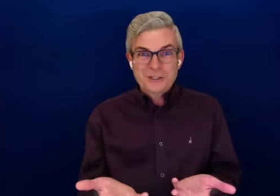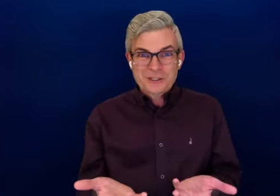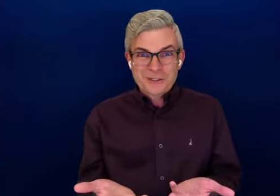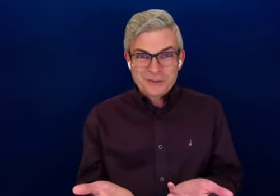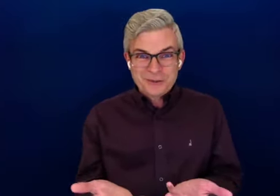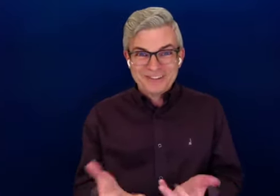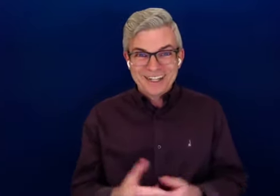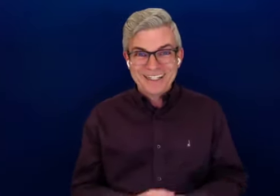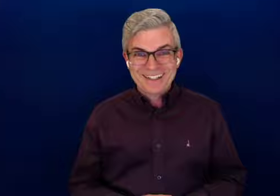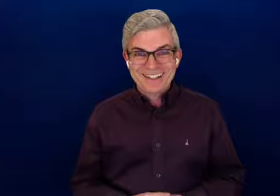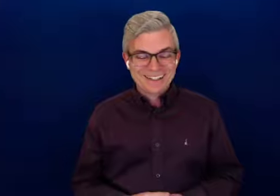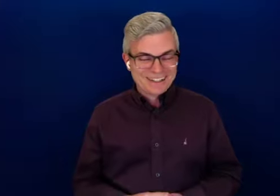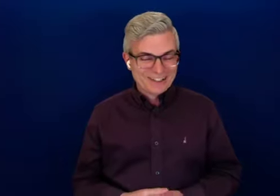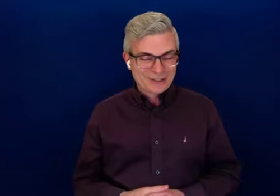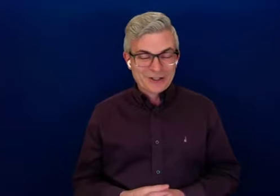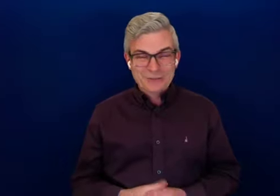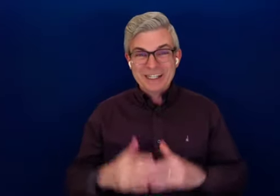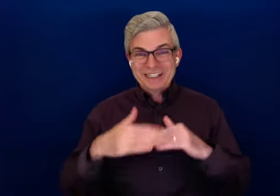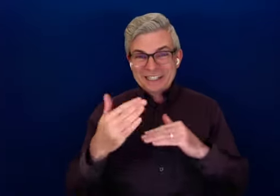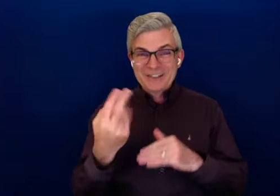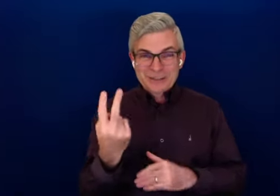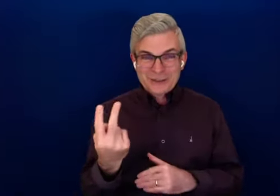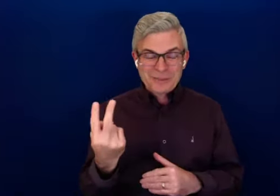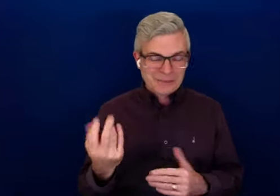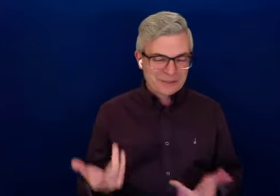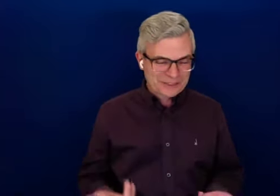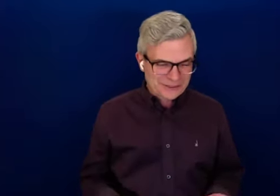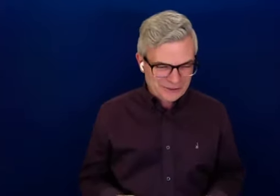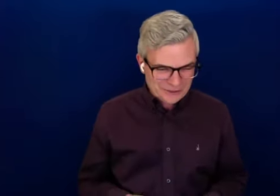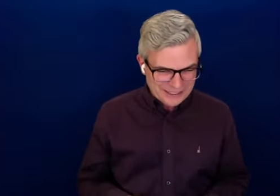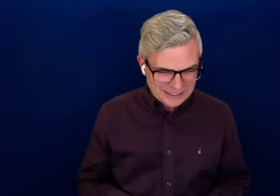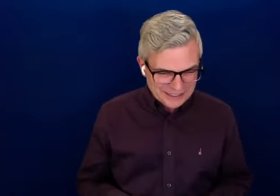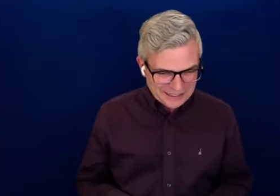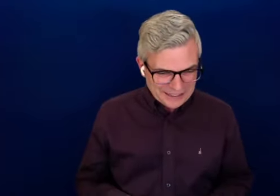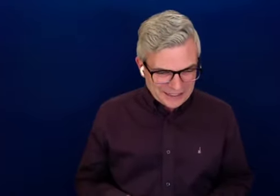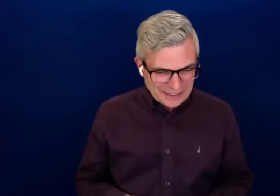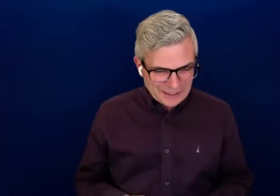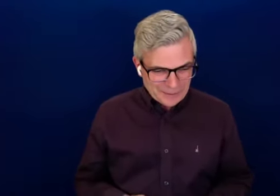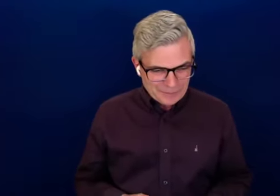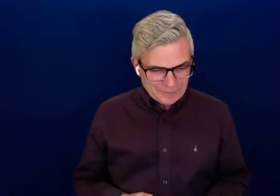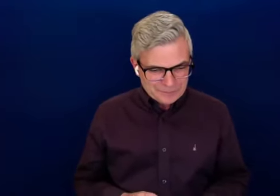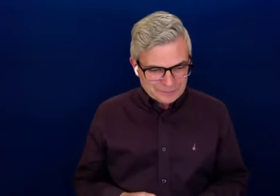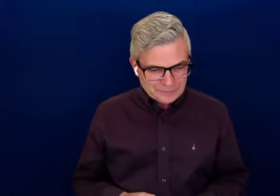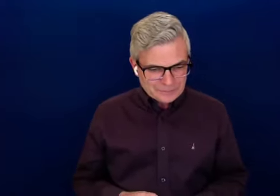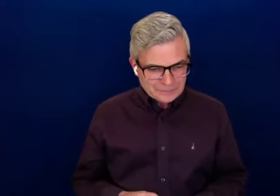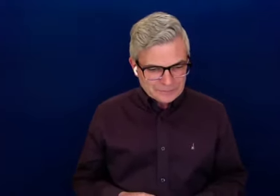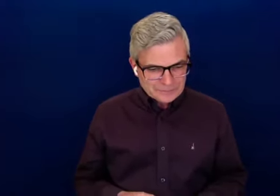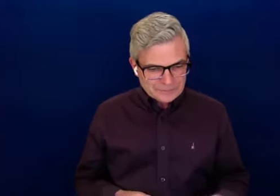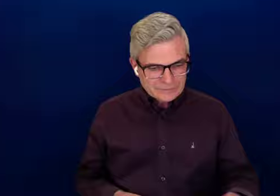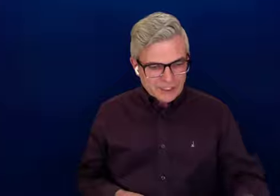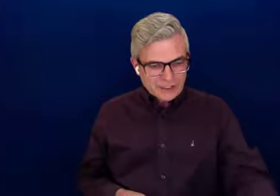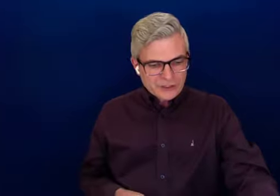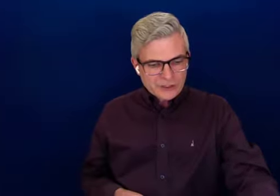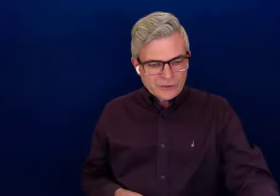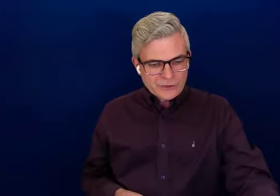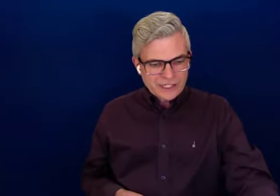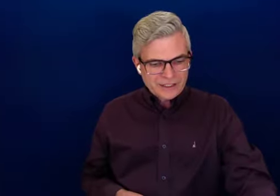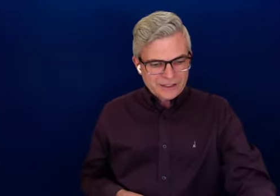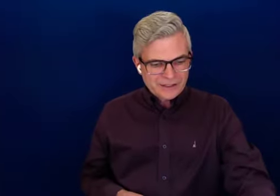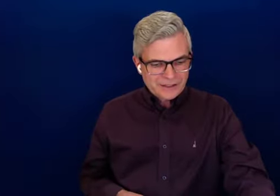just you, right? There should be at least two people in the story. Um, Choose an